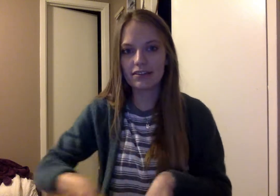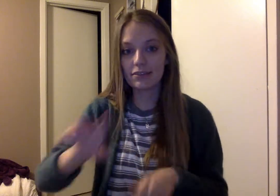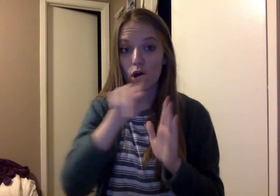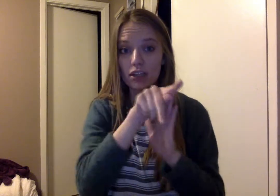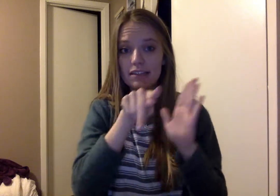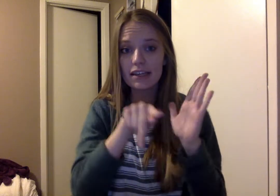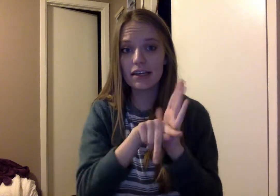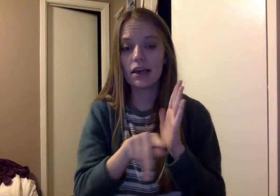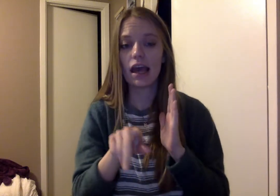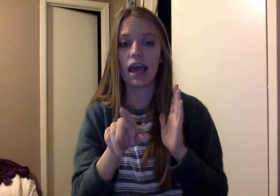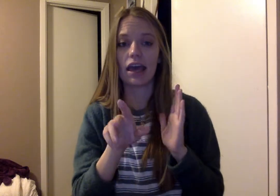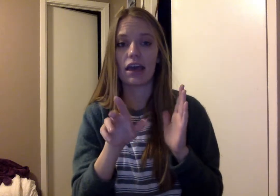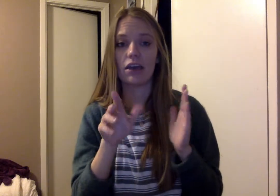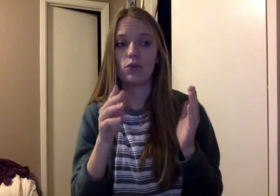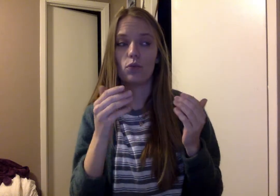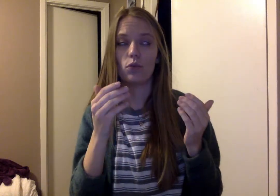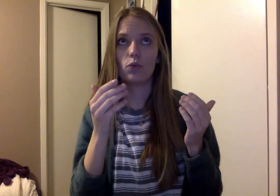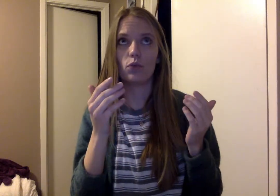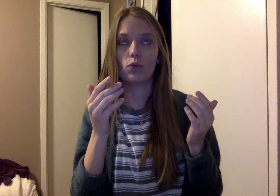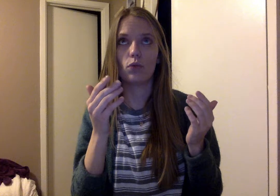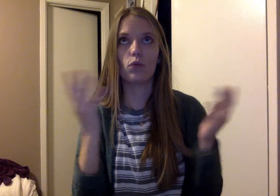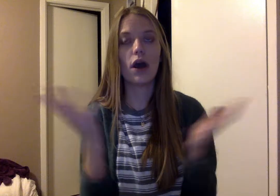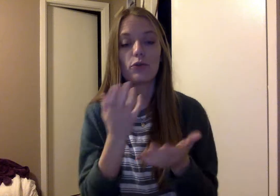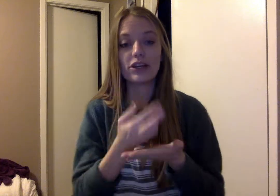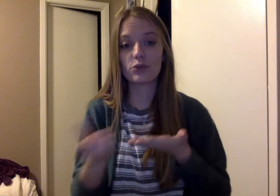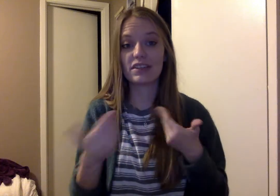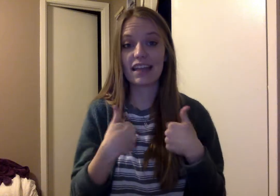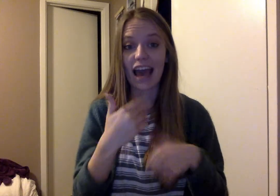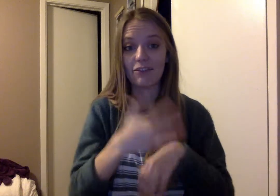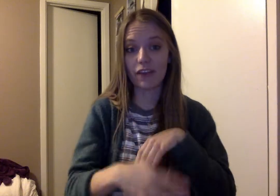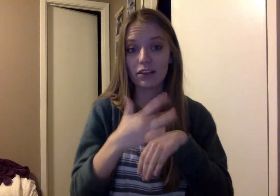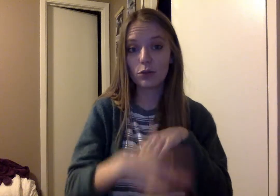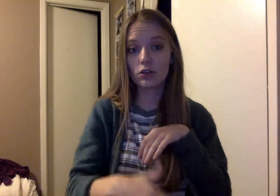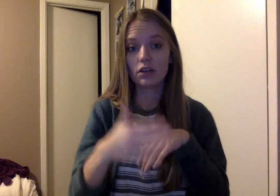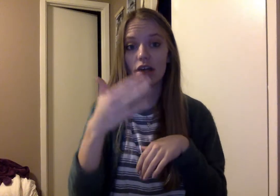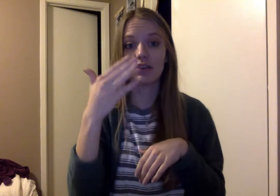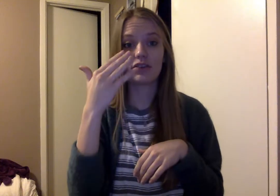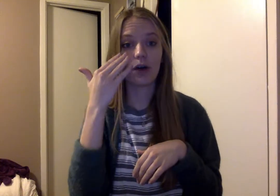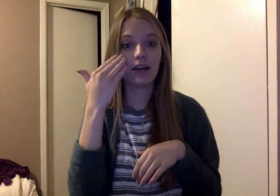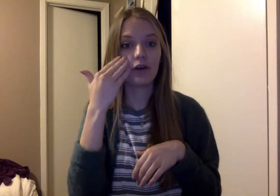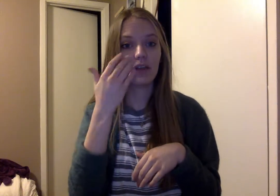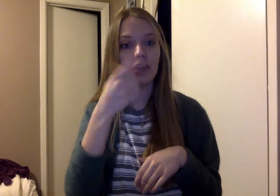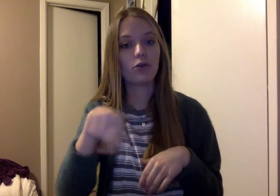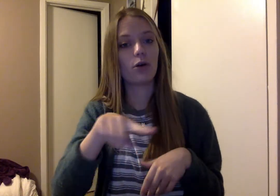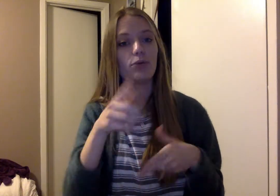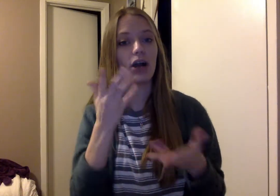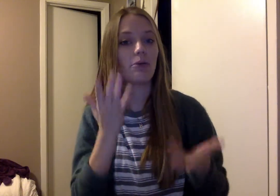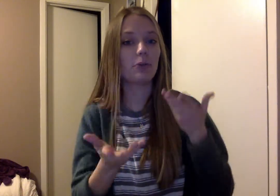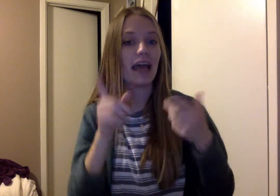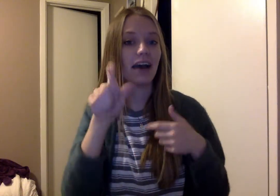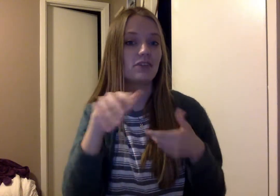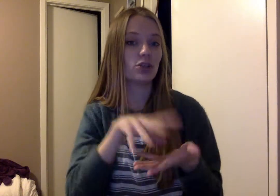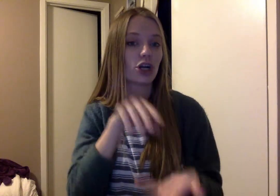workplace's policy and what resources they have available. So I know that you all probably have to